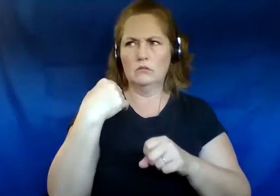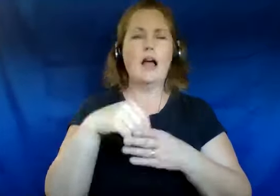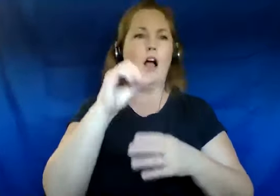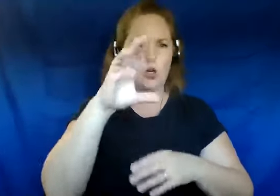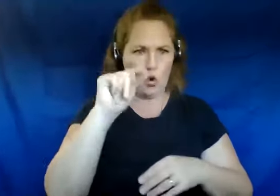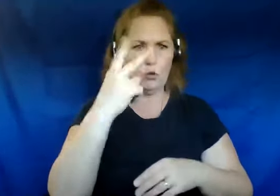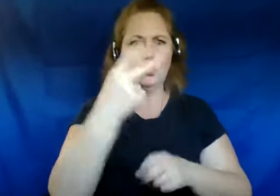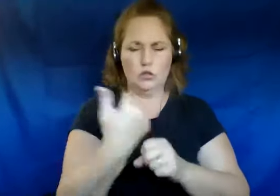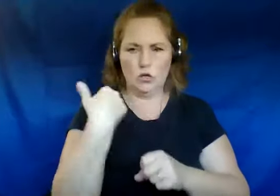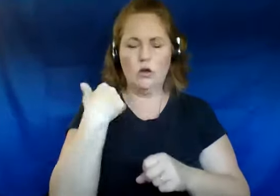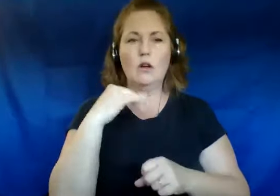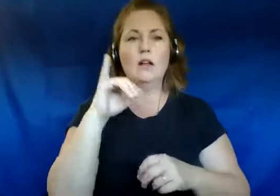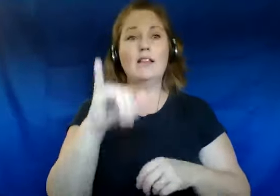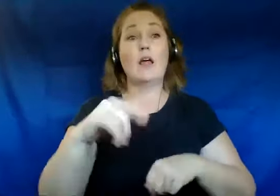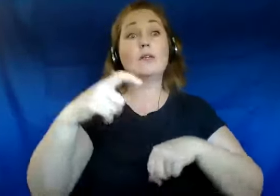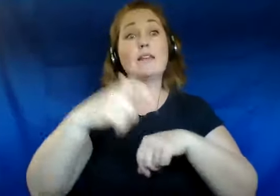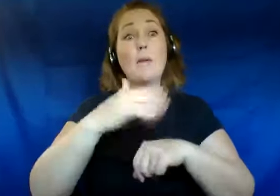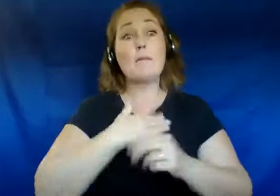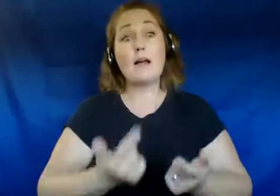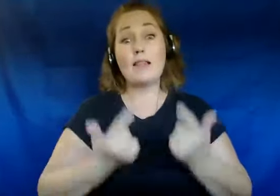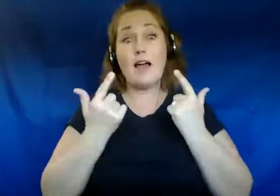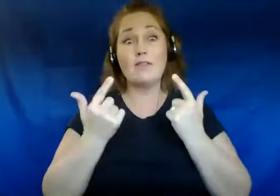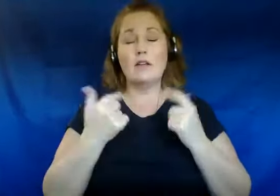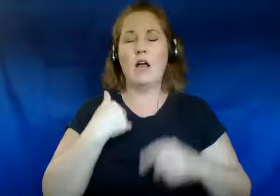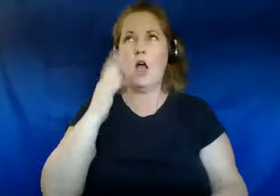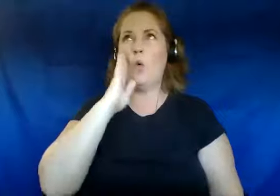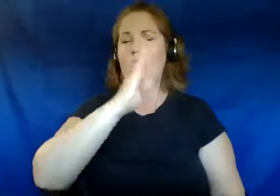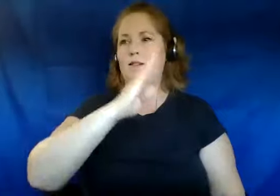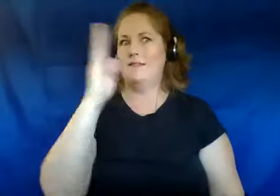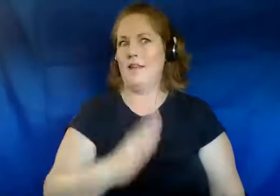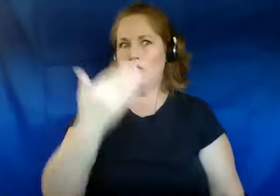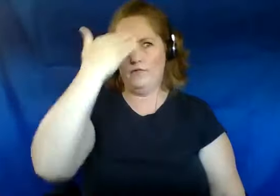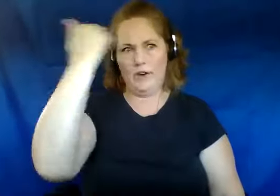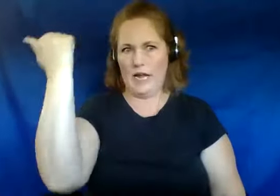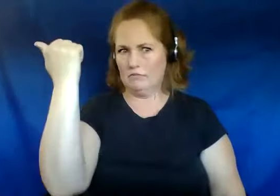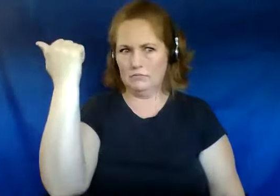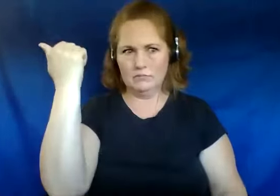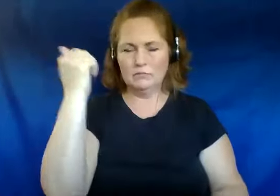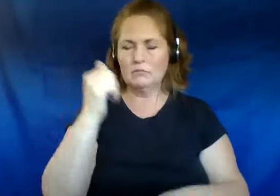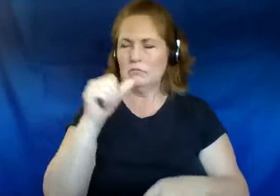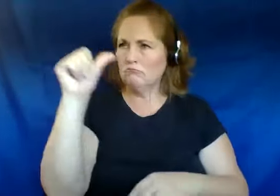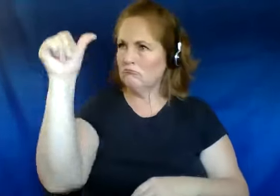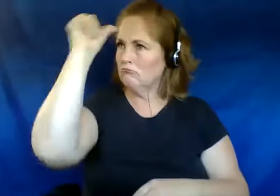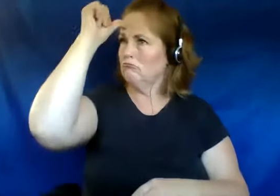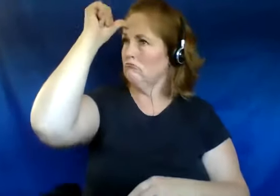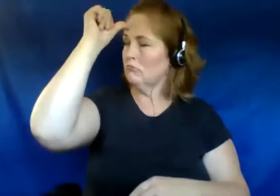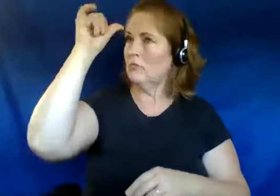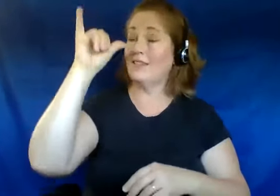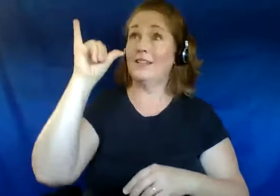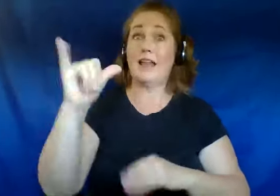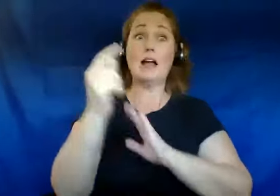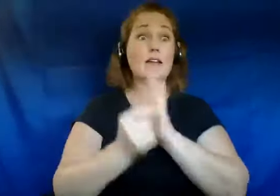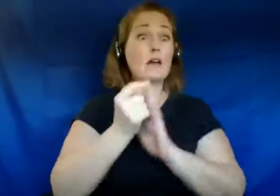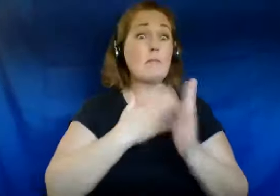a time in my life I will never forget. First of all, it was a time when